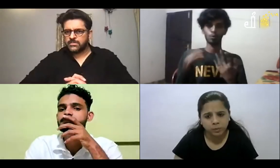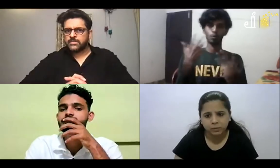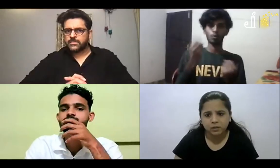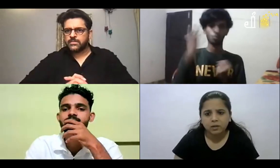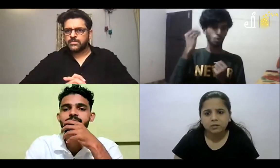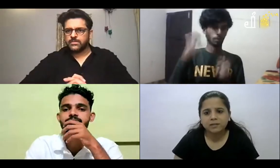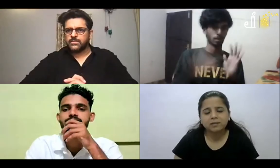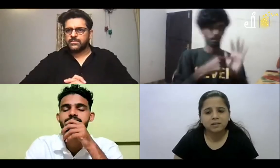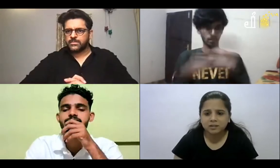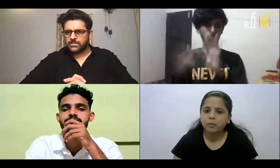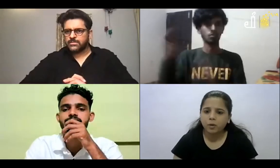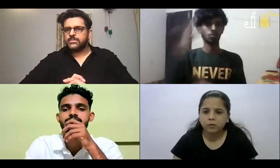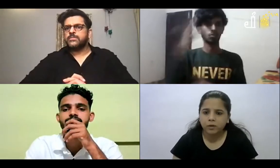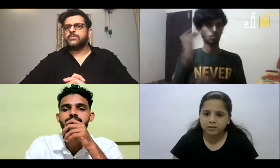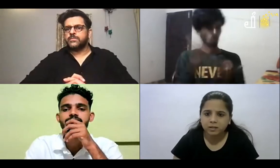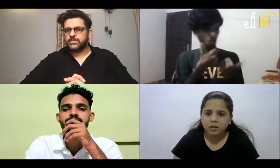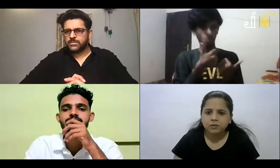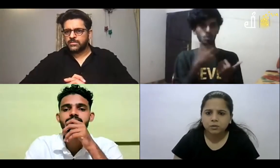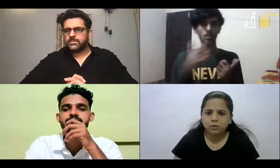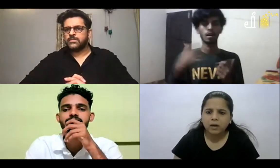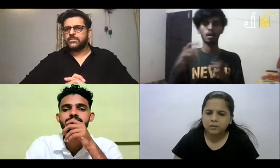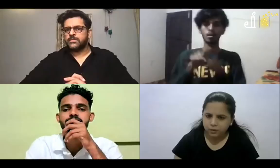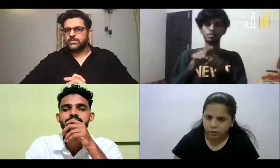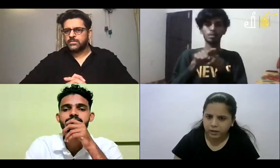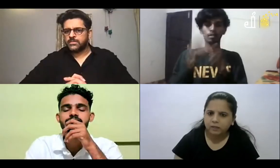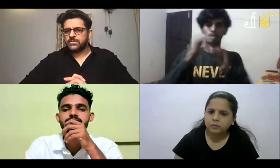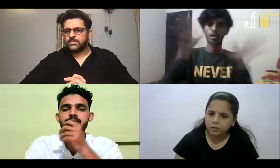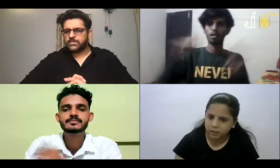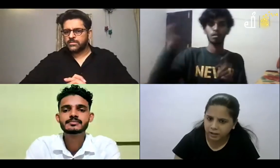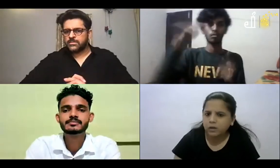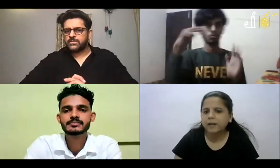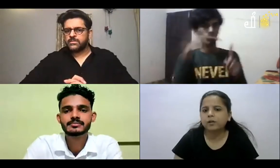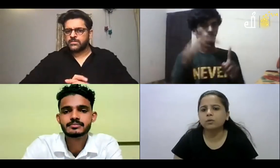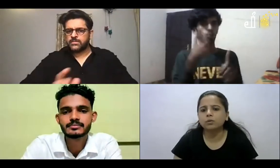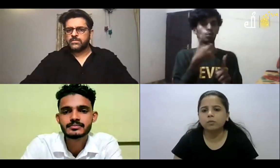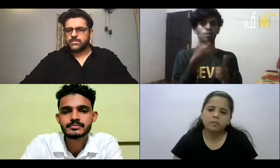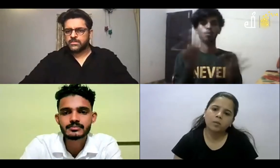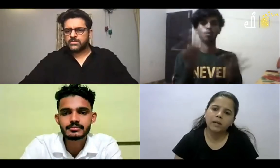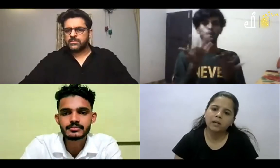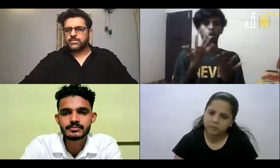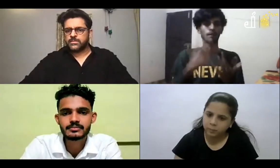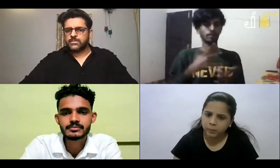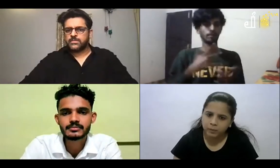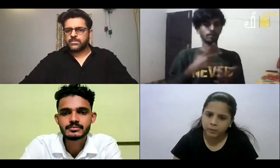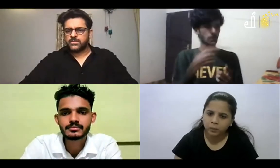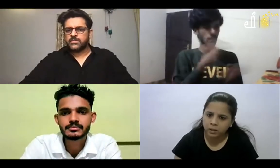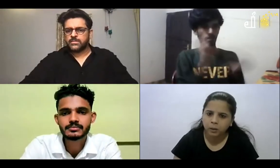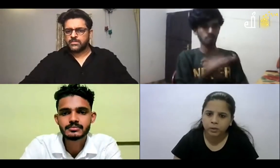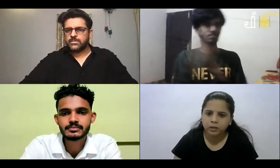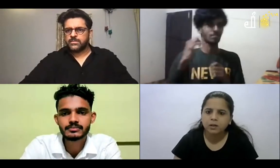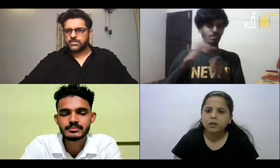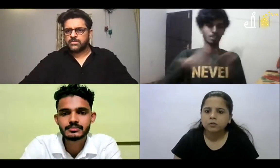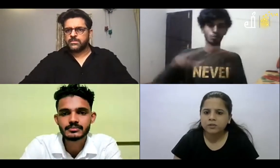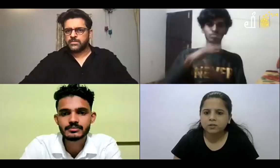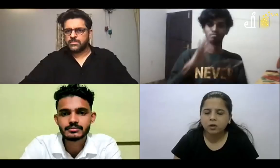the other people that this is a problem for us. So I was like, okay, they would like to make other people aware about